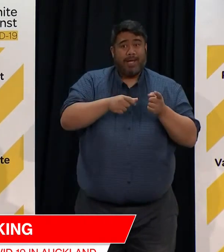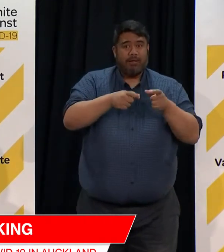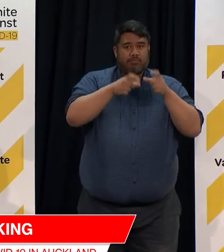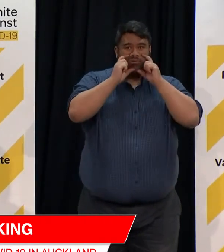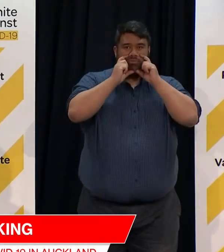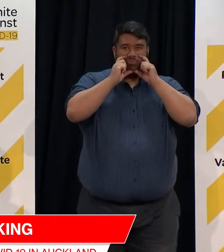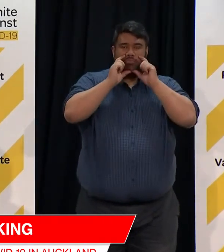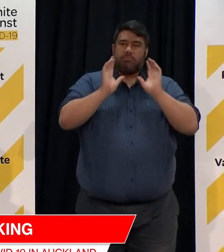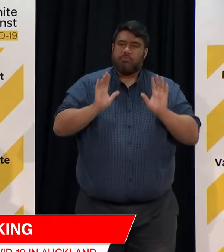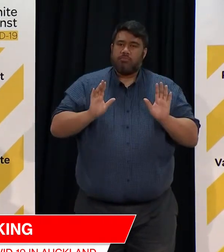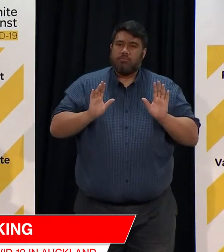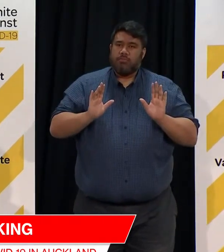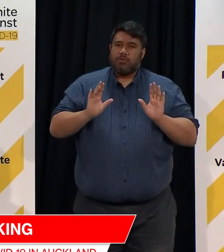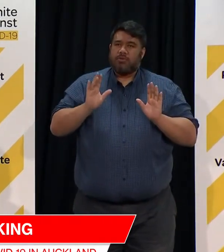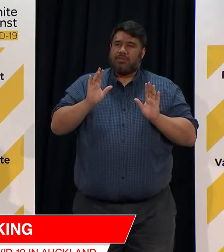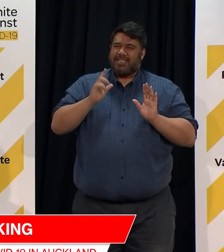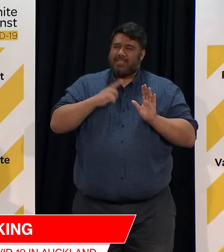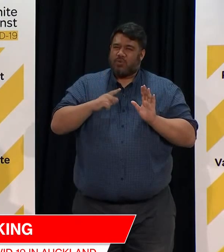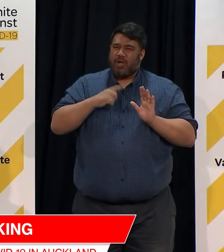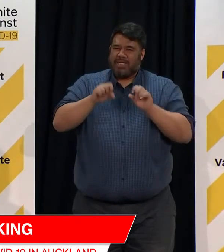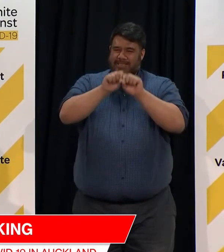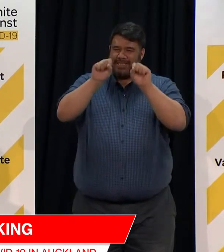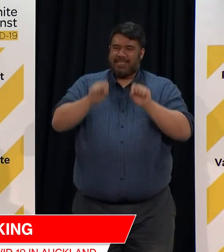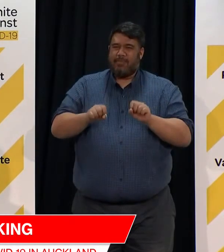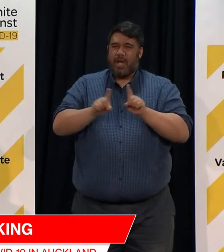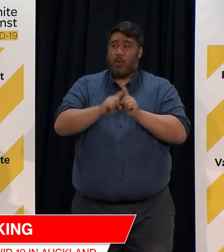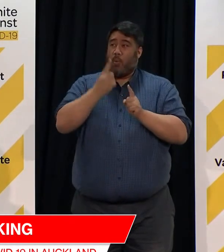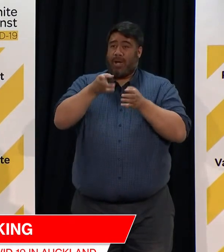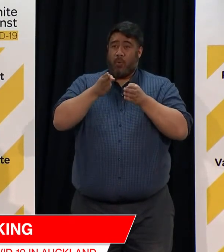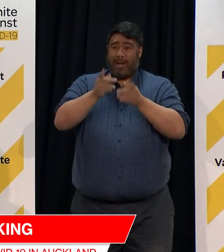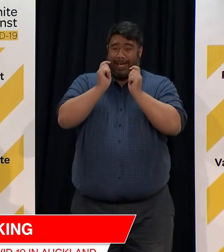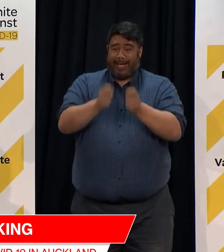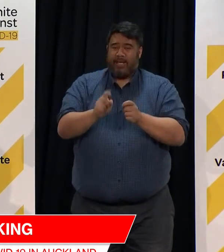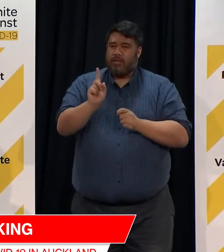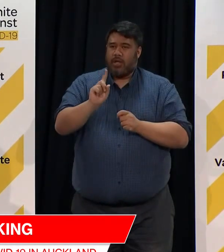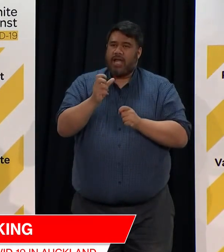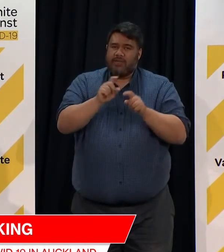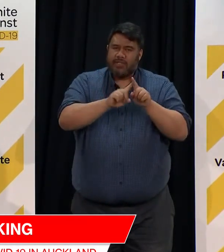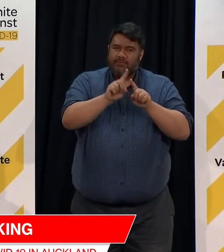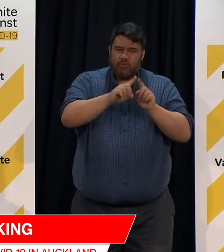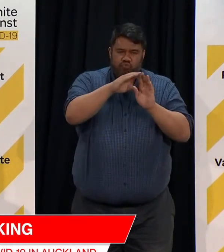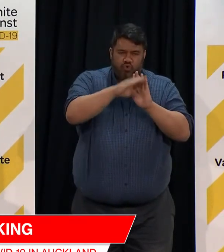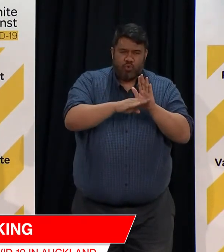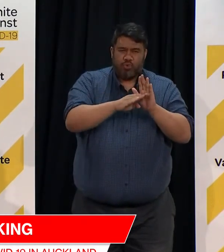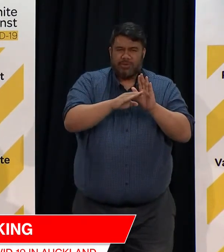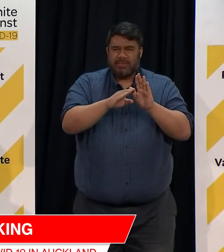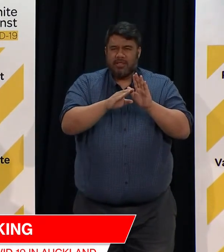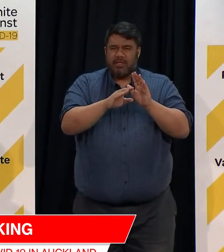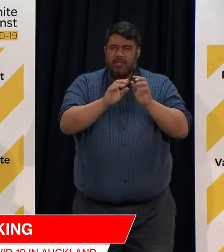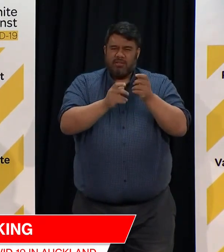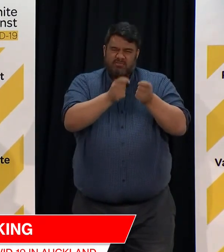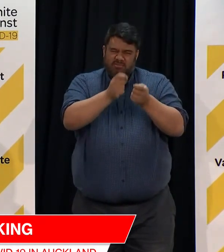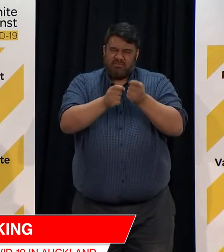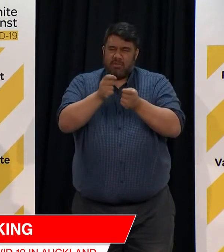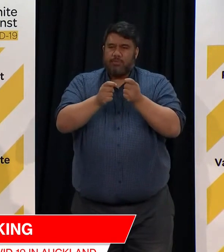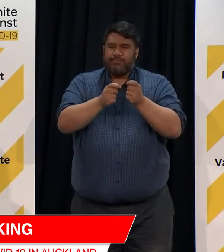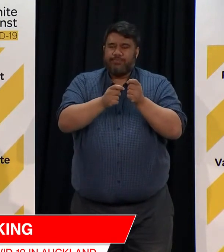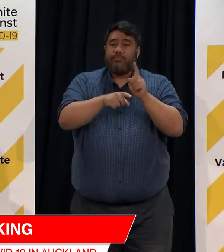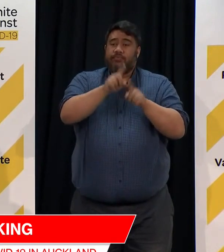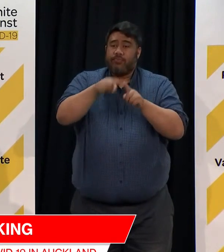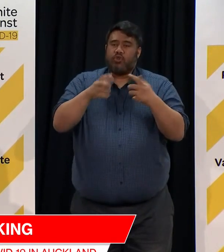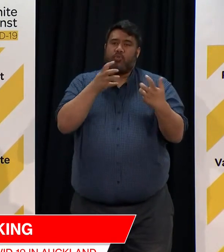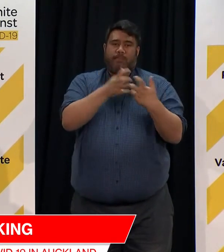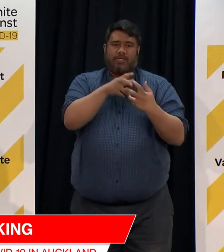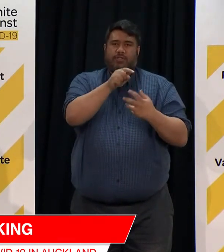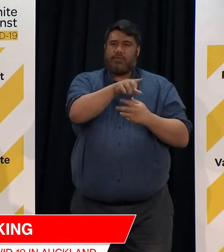there is some complexity to the system. So it's why there's not one hard and fast rule. So there are different rules that apply to public venues, to restaurants, to bars, and so on.